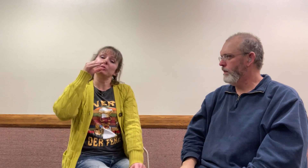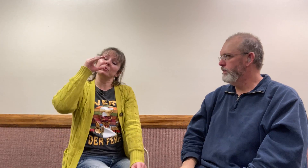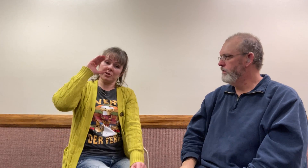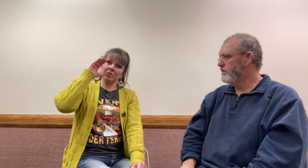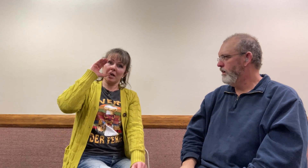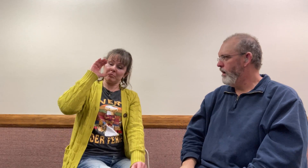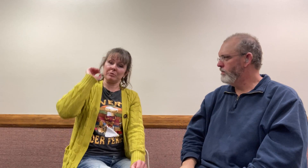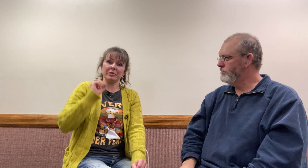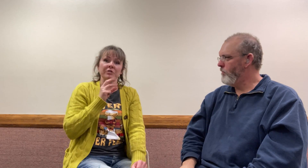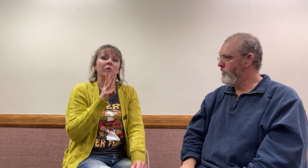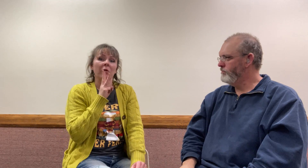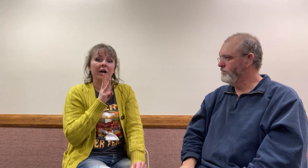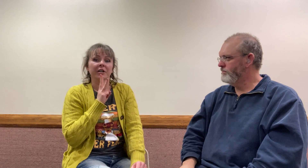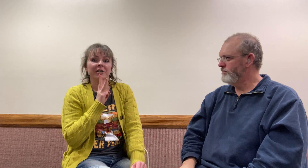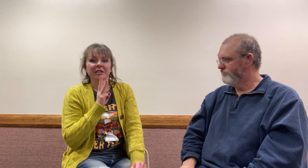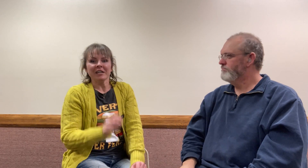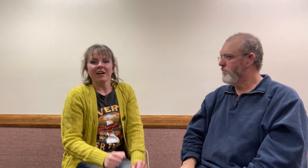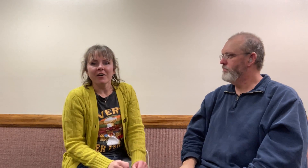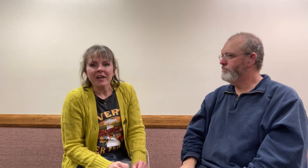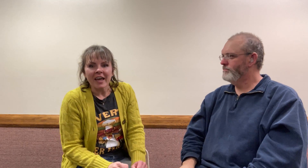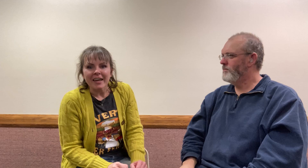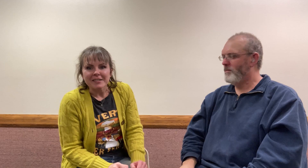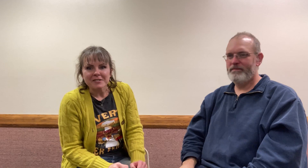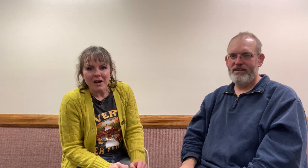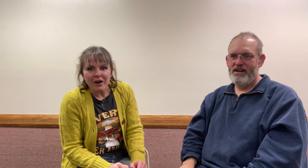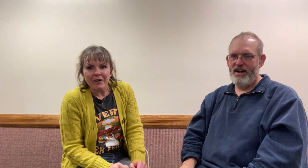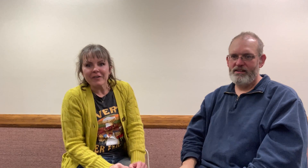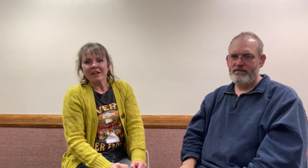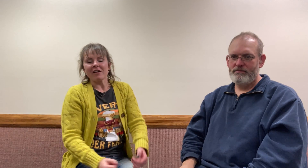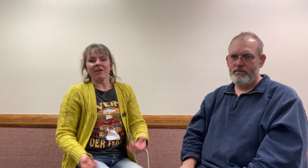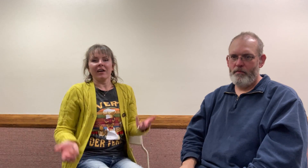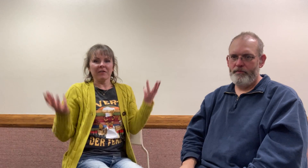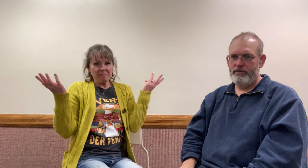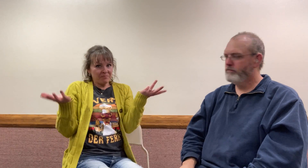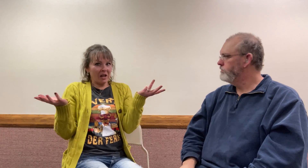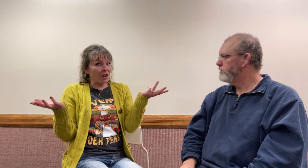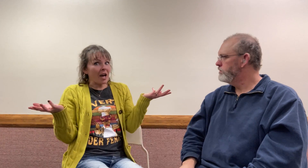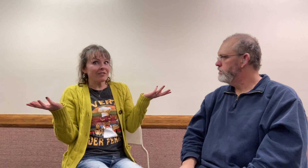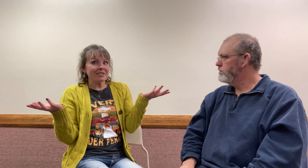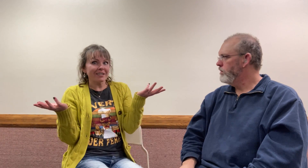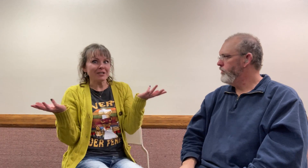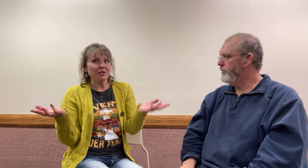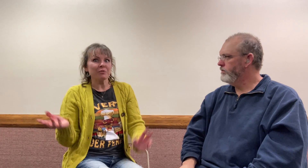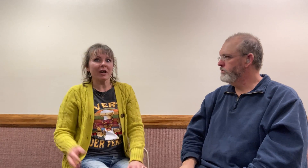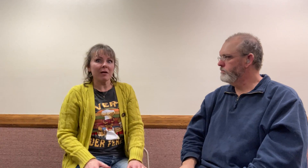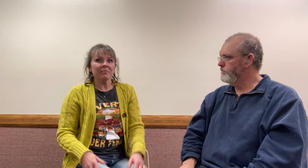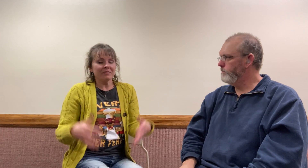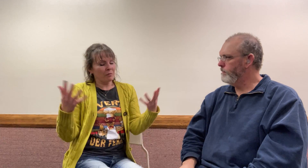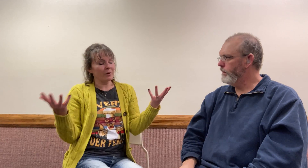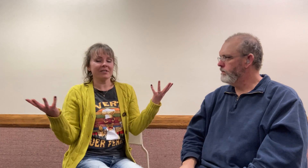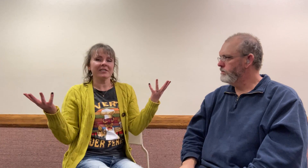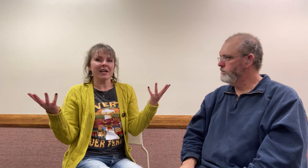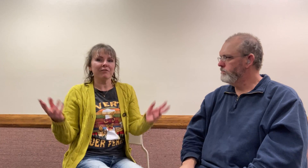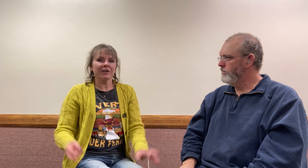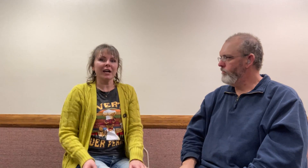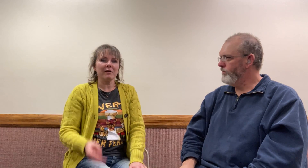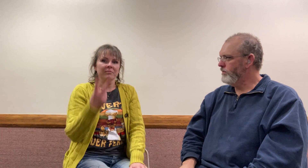We use cups when we drink water. Okay, so a lot of us like to chew gum. What's the sign for gum?